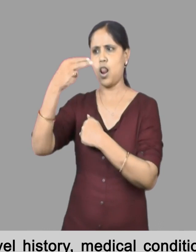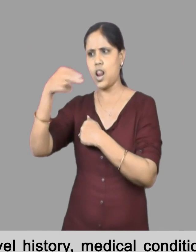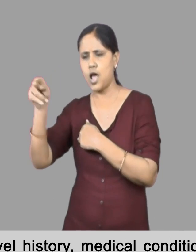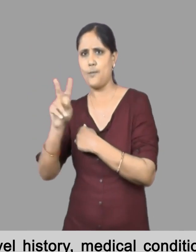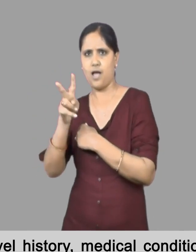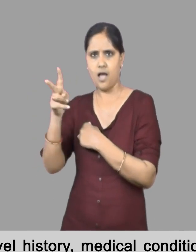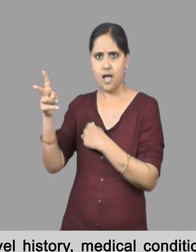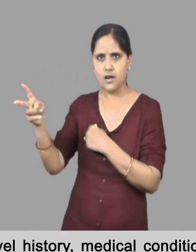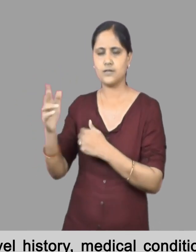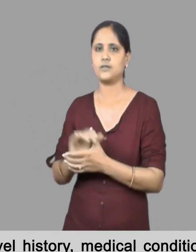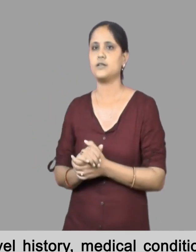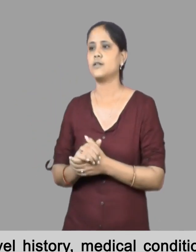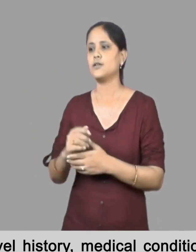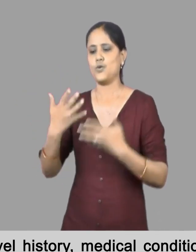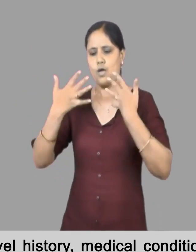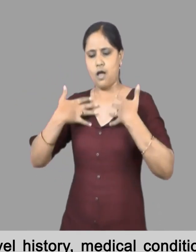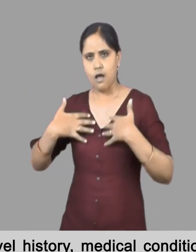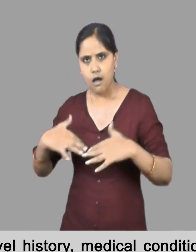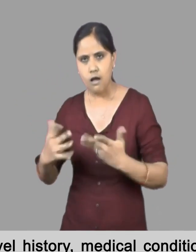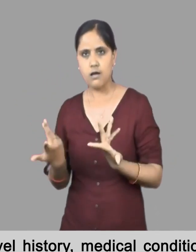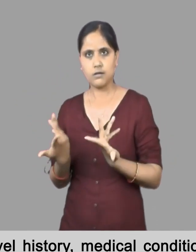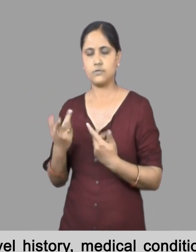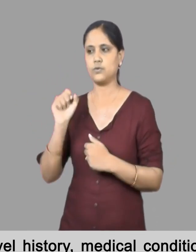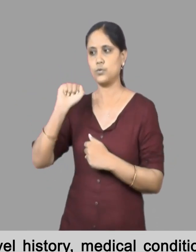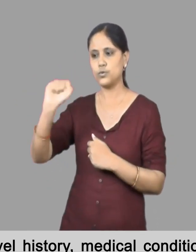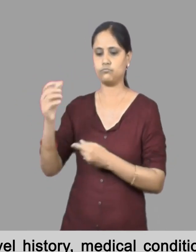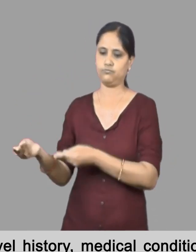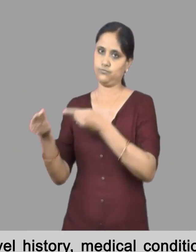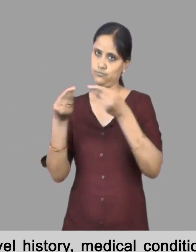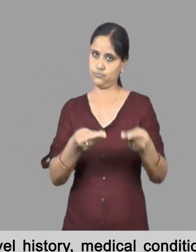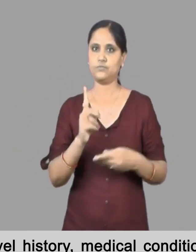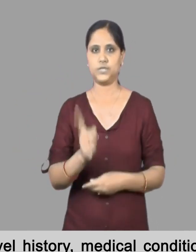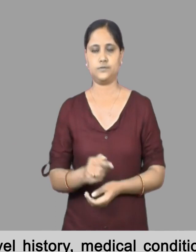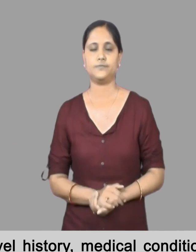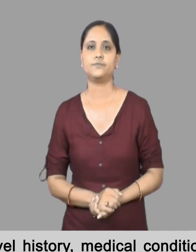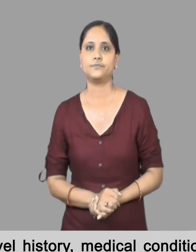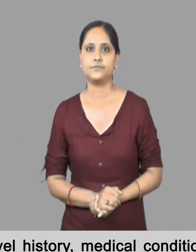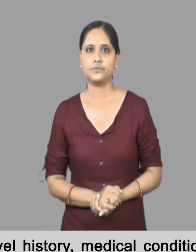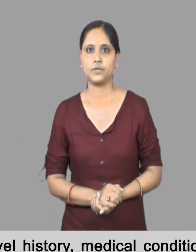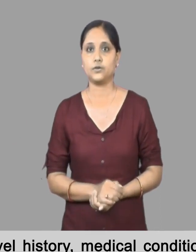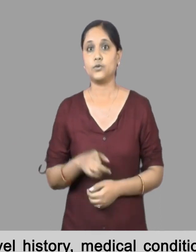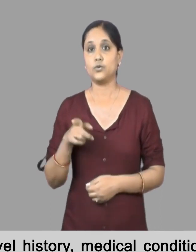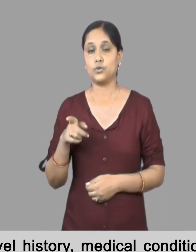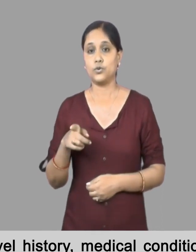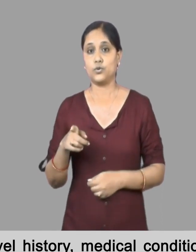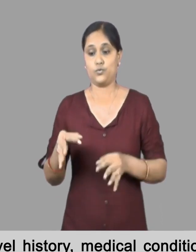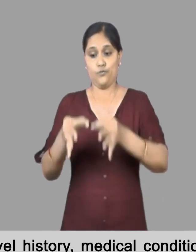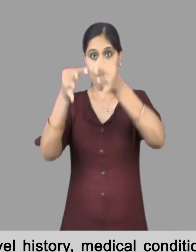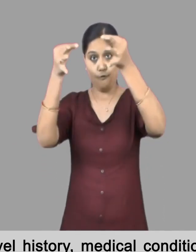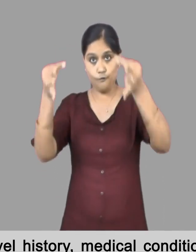condition, etc. along with their ID and self-declaration form at the